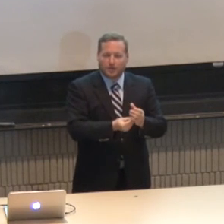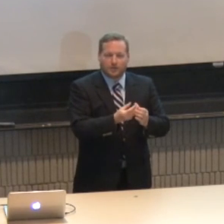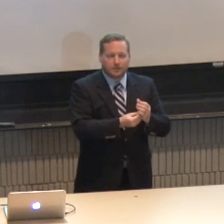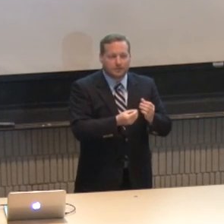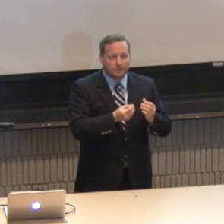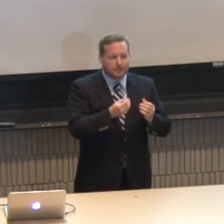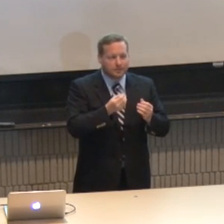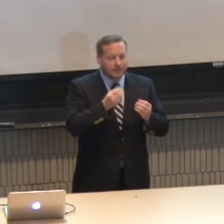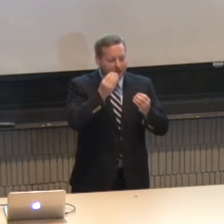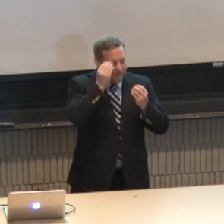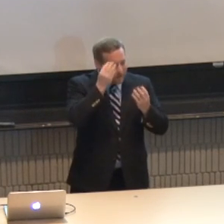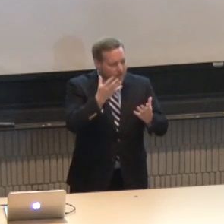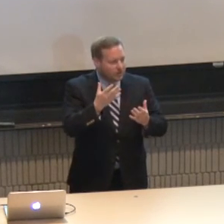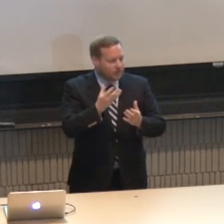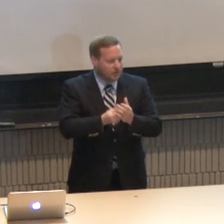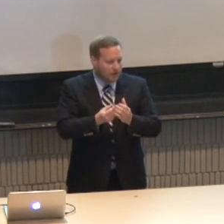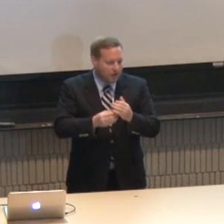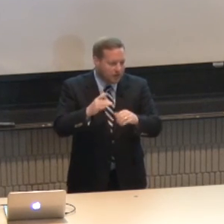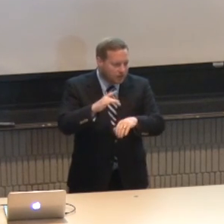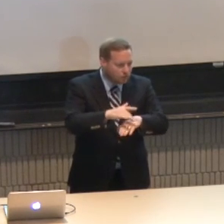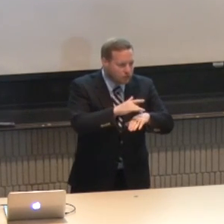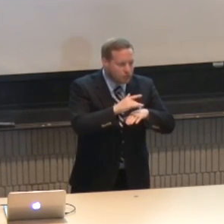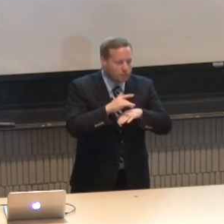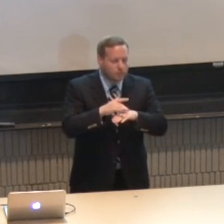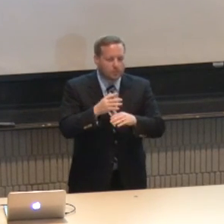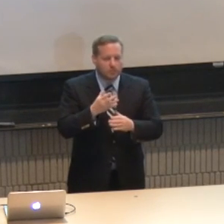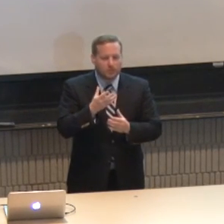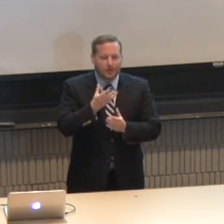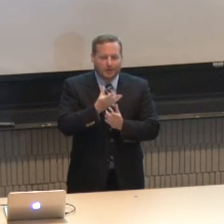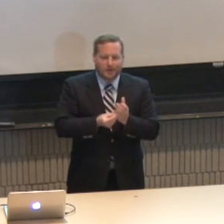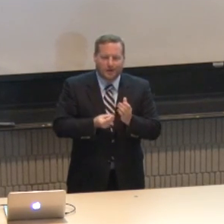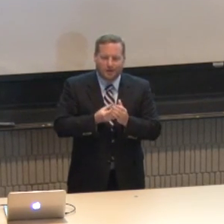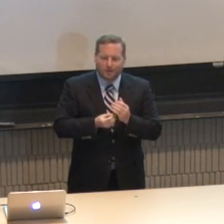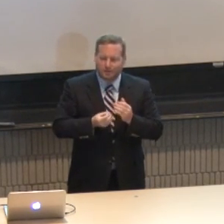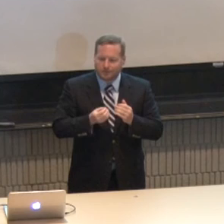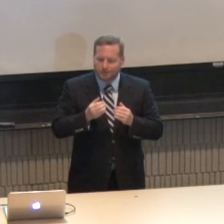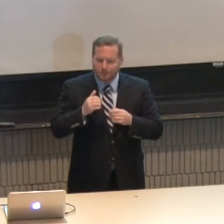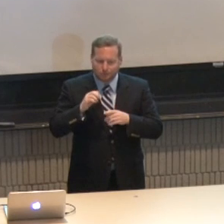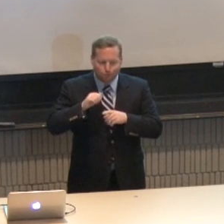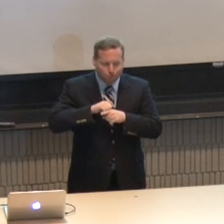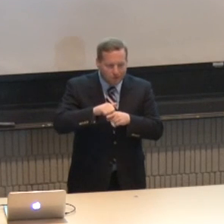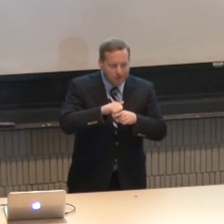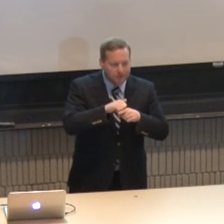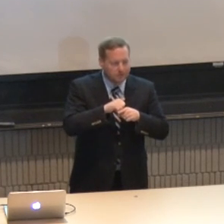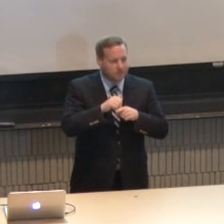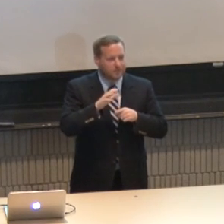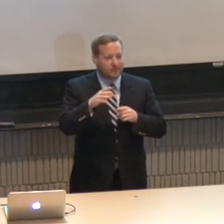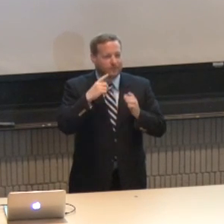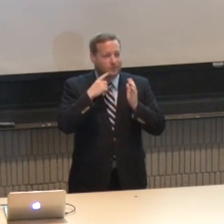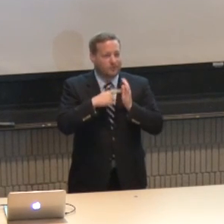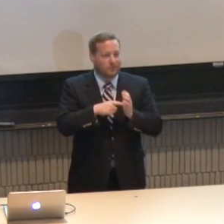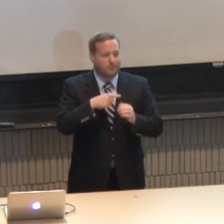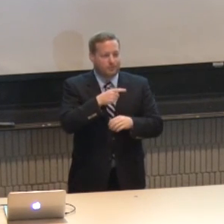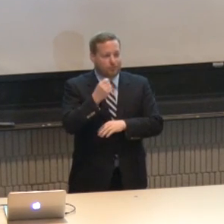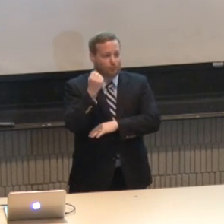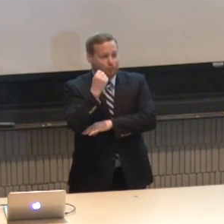was a lot of gaps. There was information that was missing, there were insufficient resources, there was not